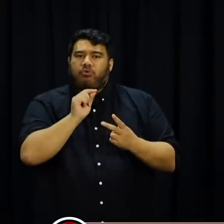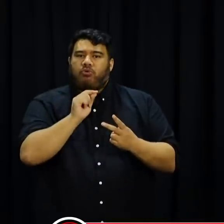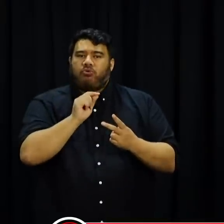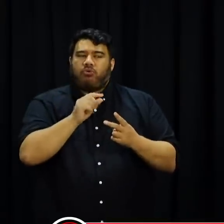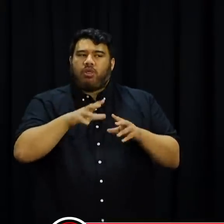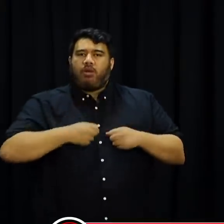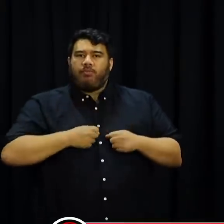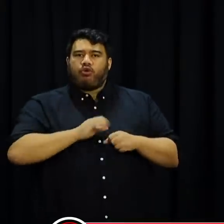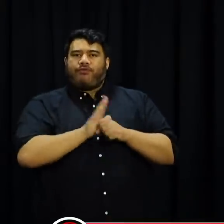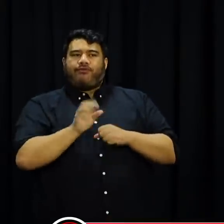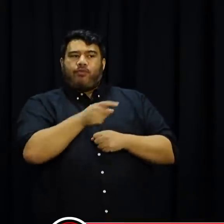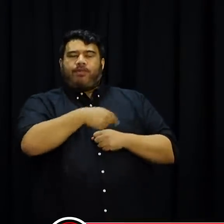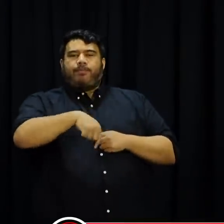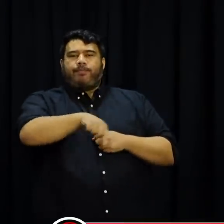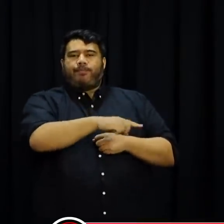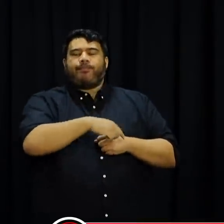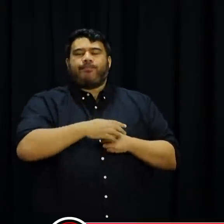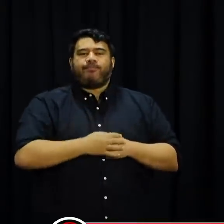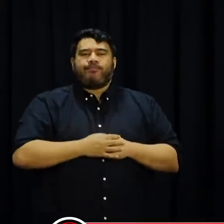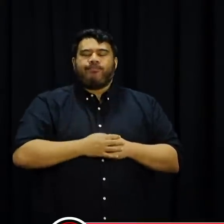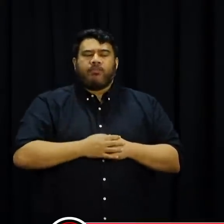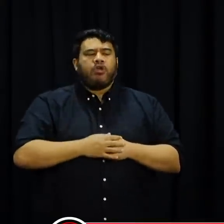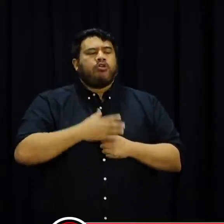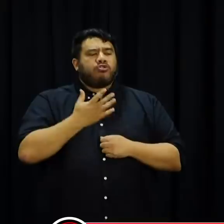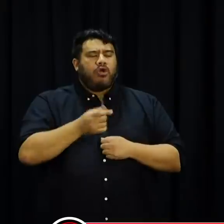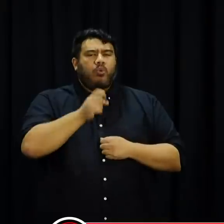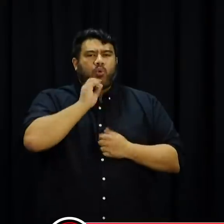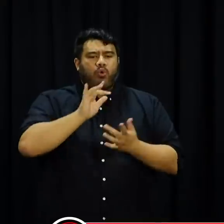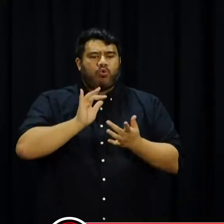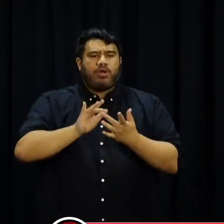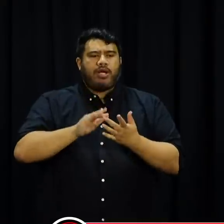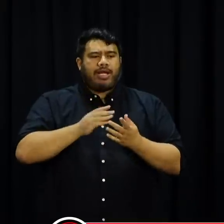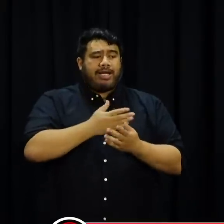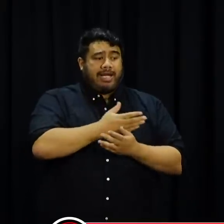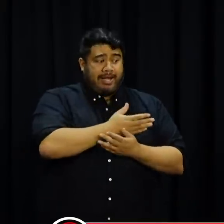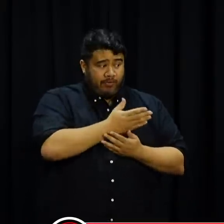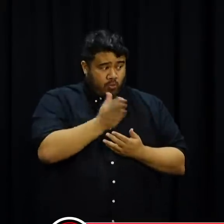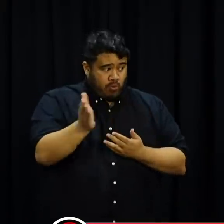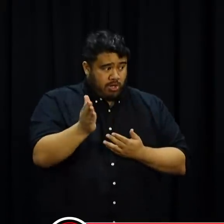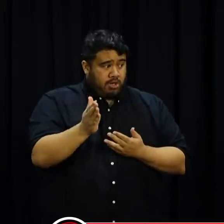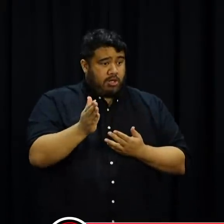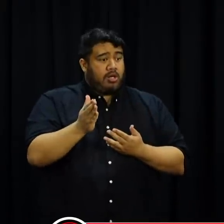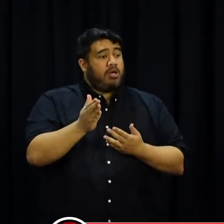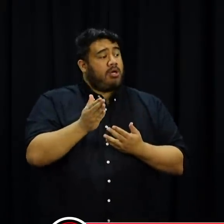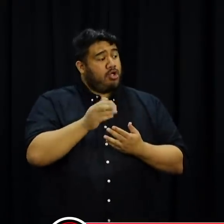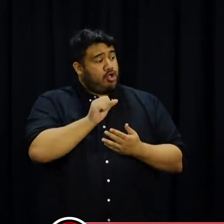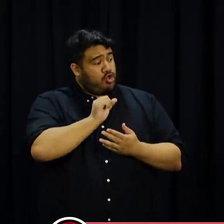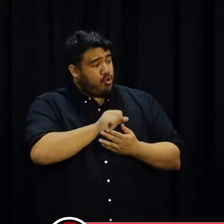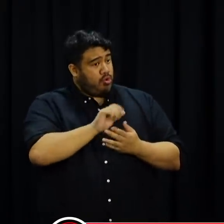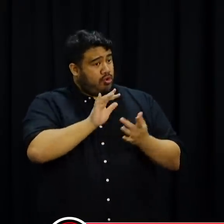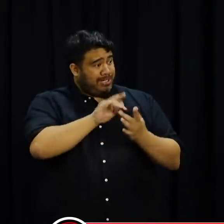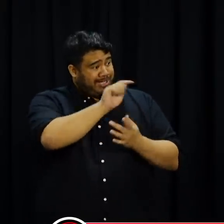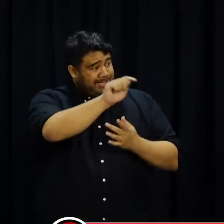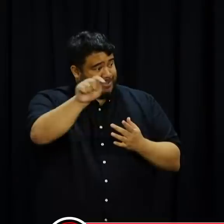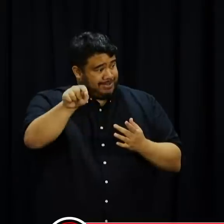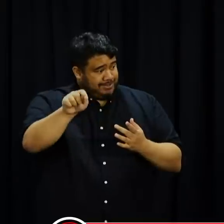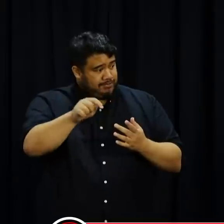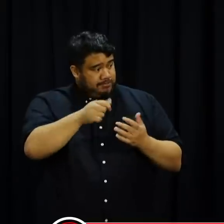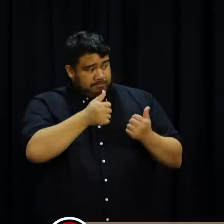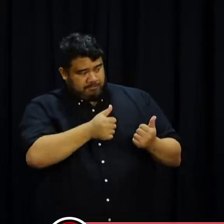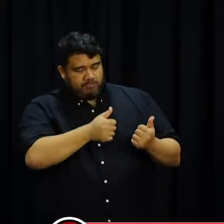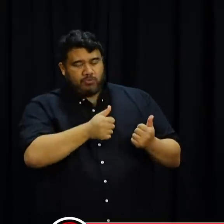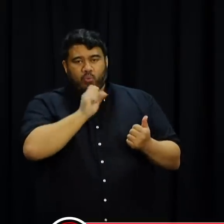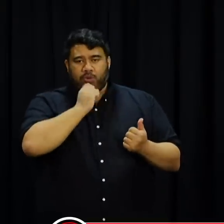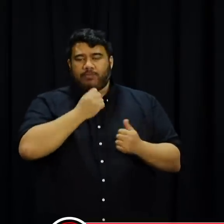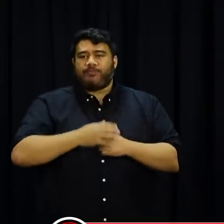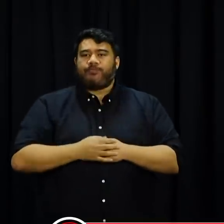testing all close and casual contacts of the people who have tested positive for COVID-19. None of the workplaces